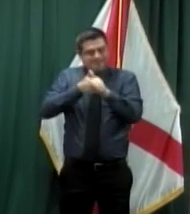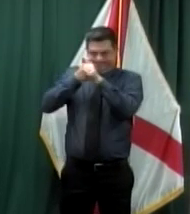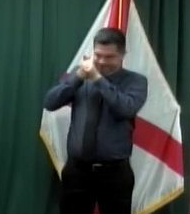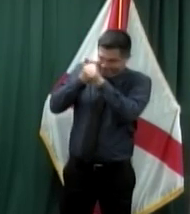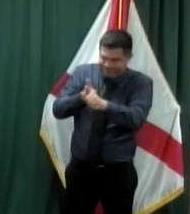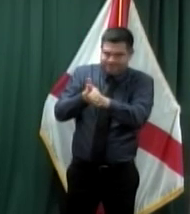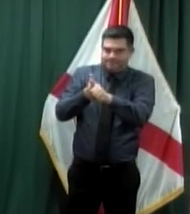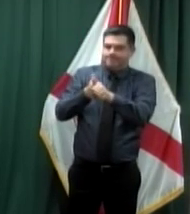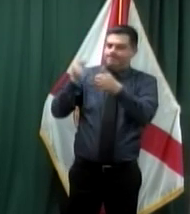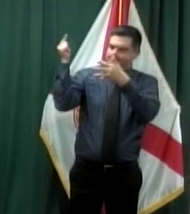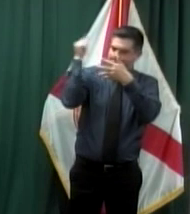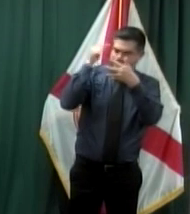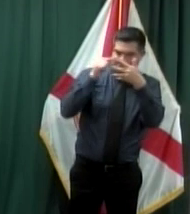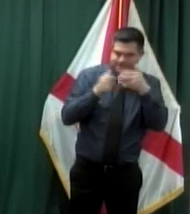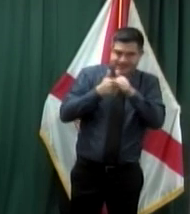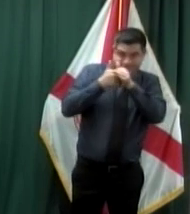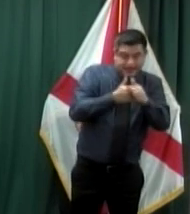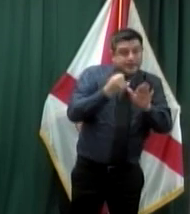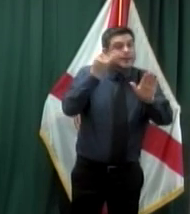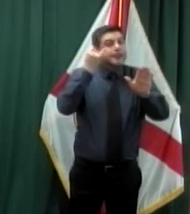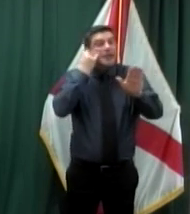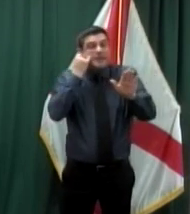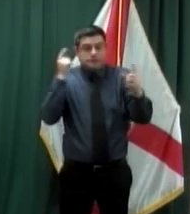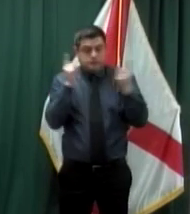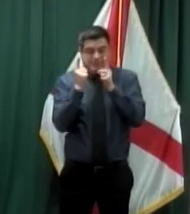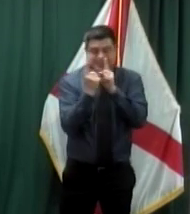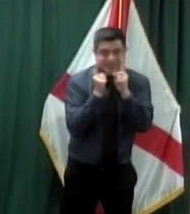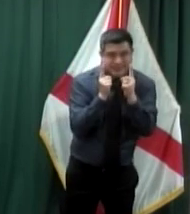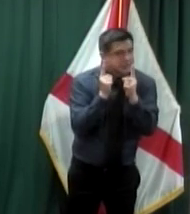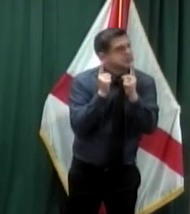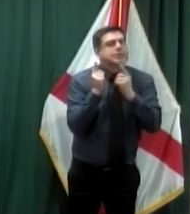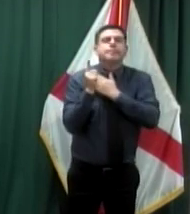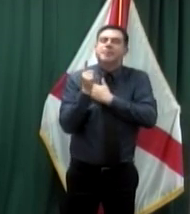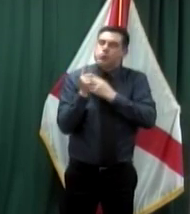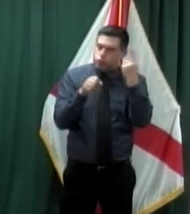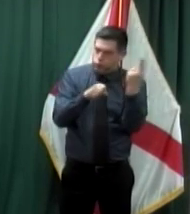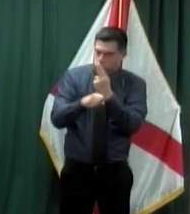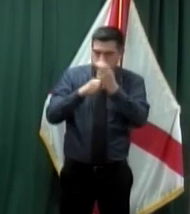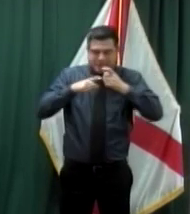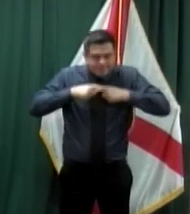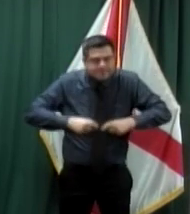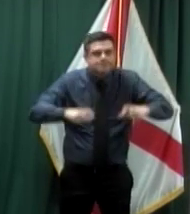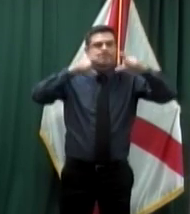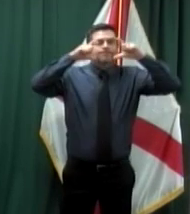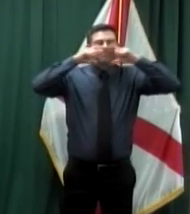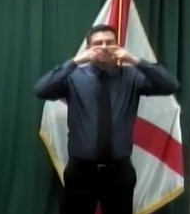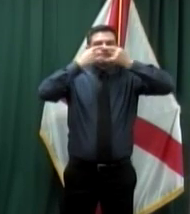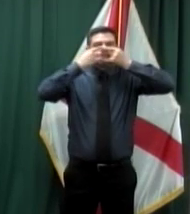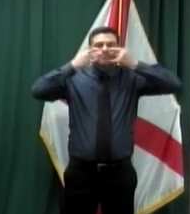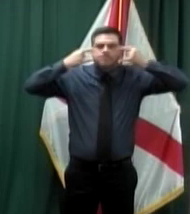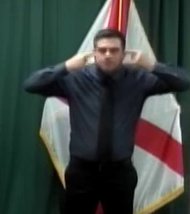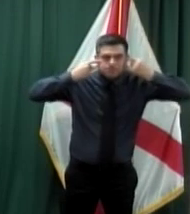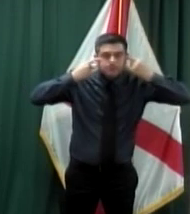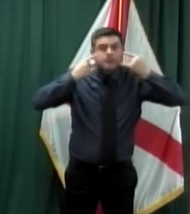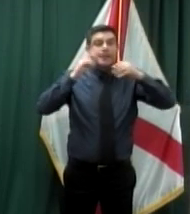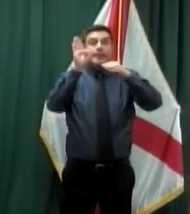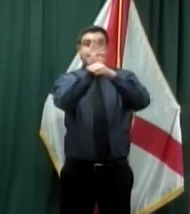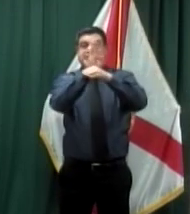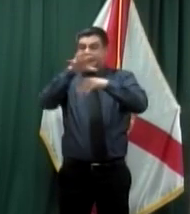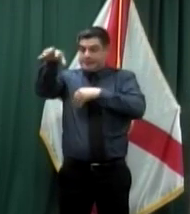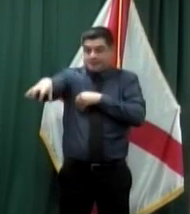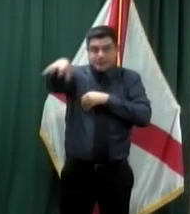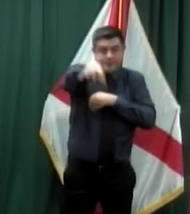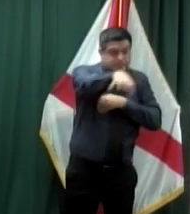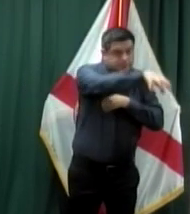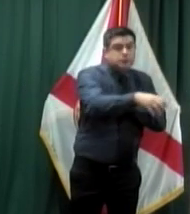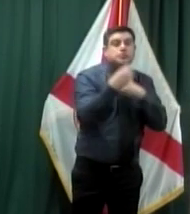6 feet from somebody. If you enter one of the businesses, you know, many of the businesses are required to wear a mask if they know